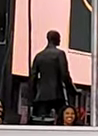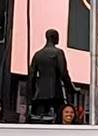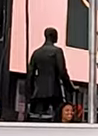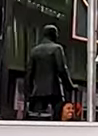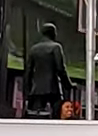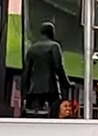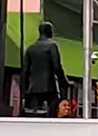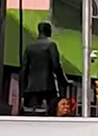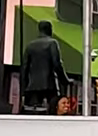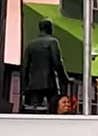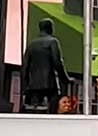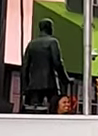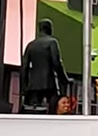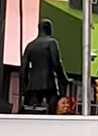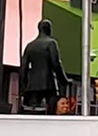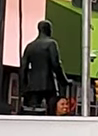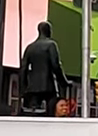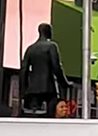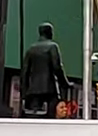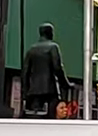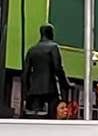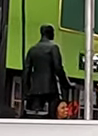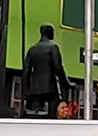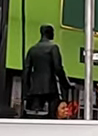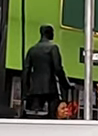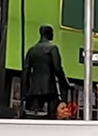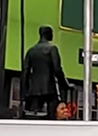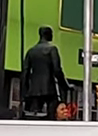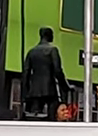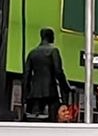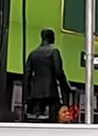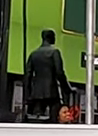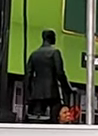Okay, taken away there. Right, hello Brianna. How are you? I'm